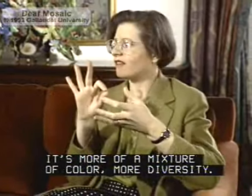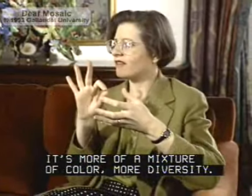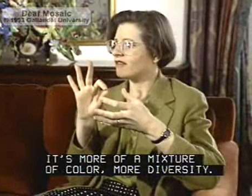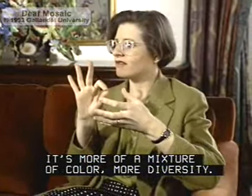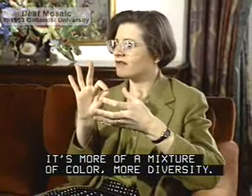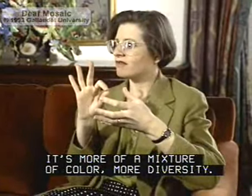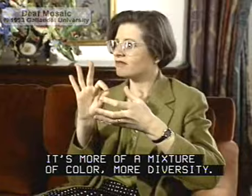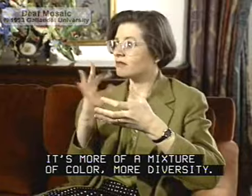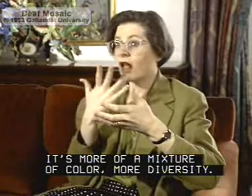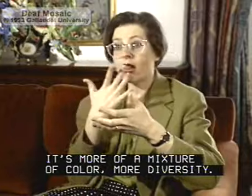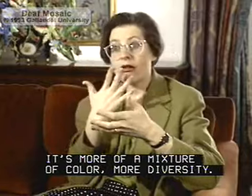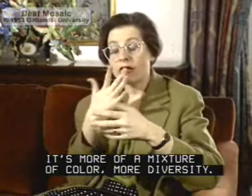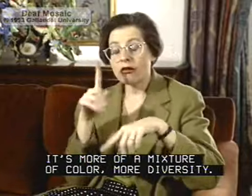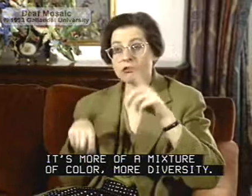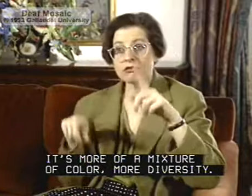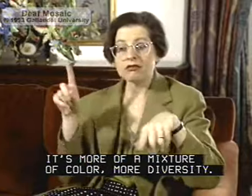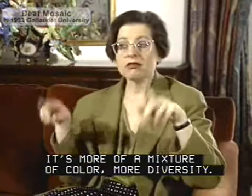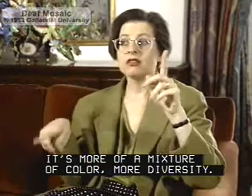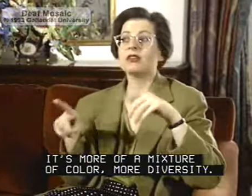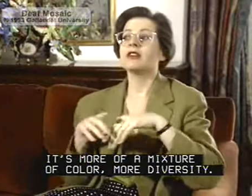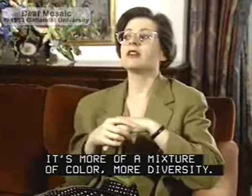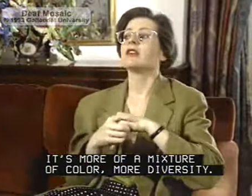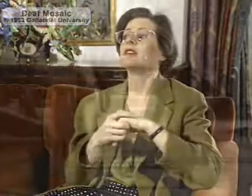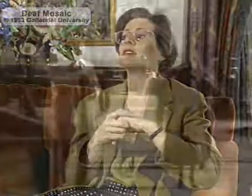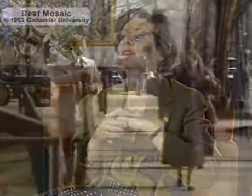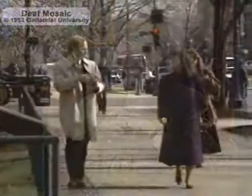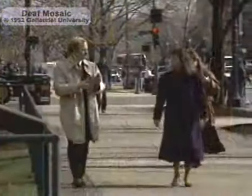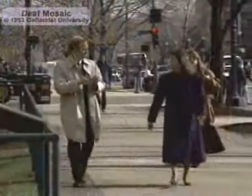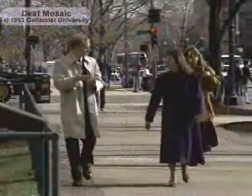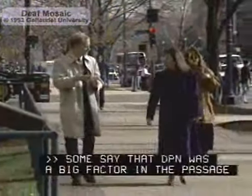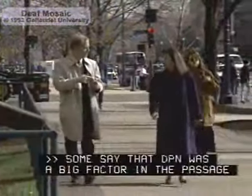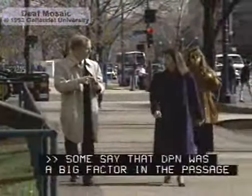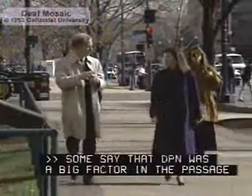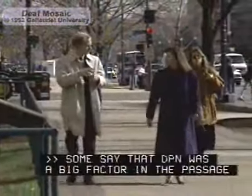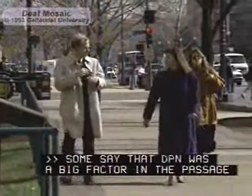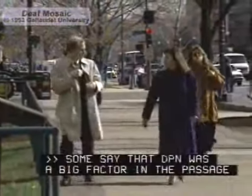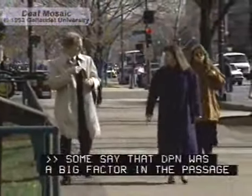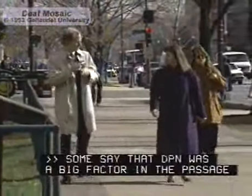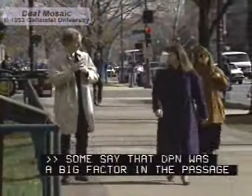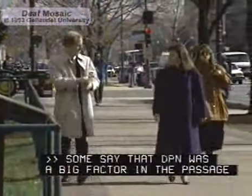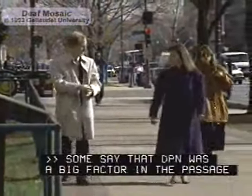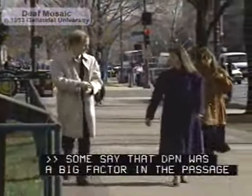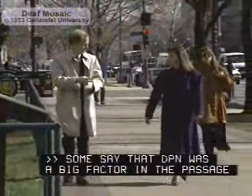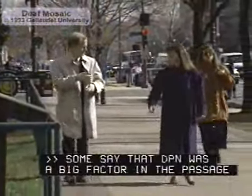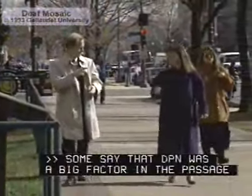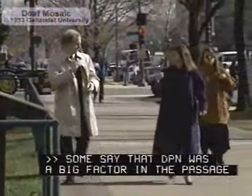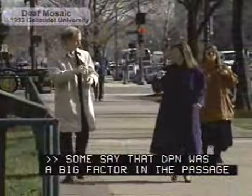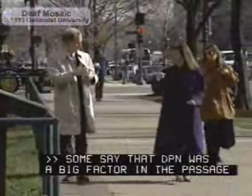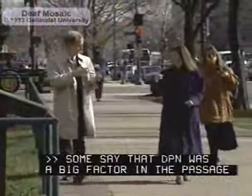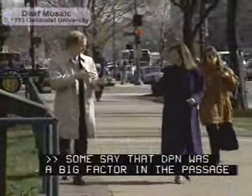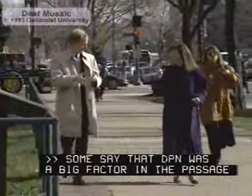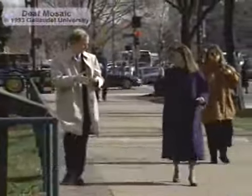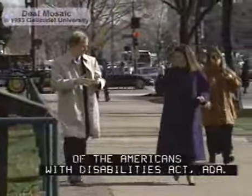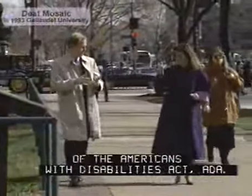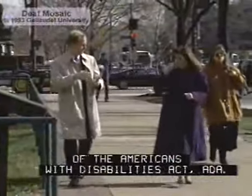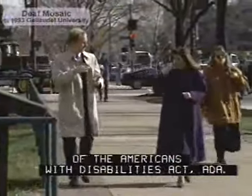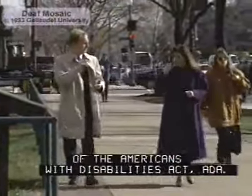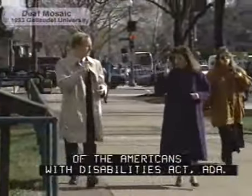of color, more diversity. Some say that DPN was a big factor in the passage of the Americans